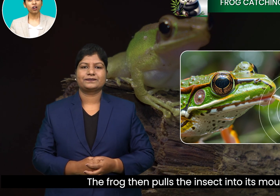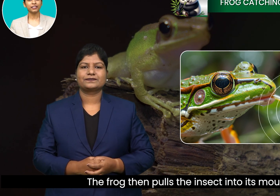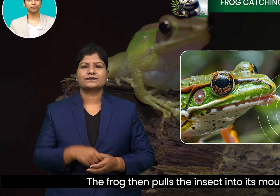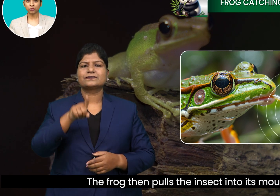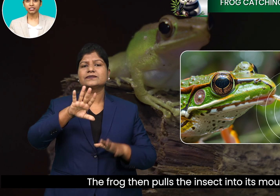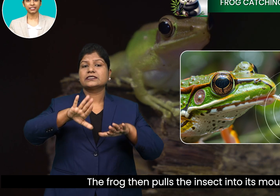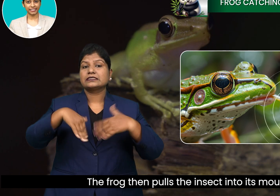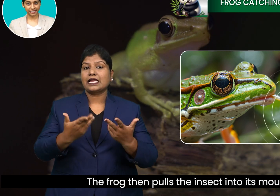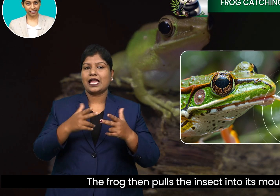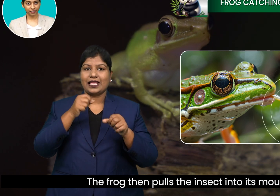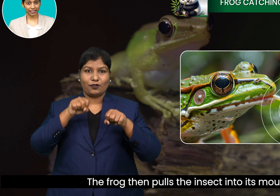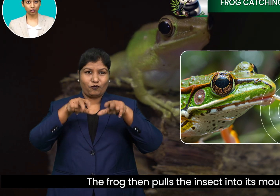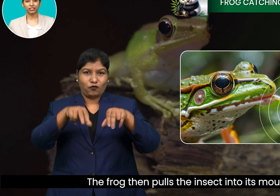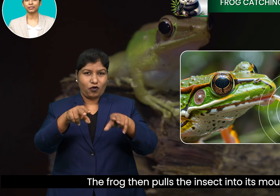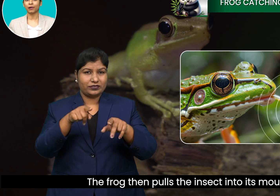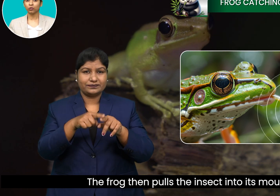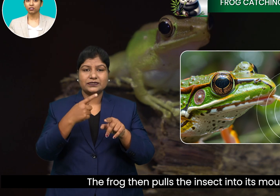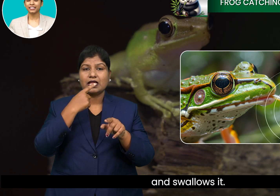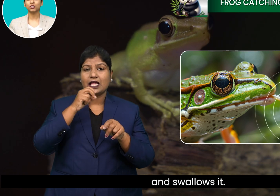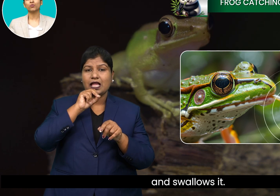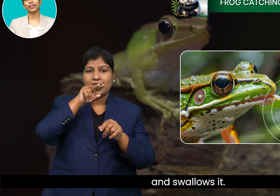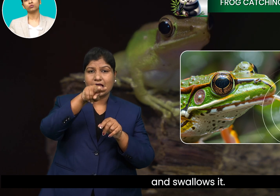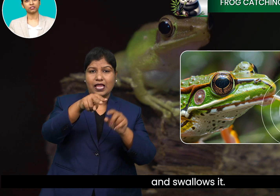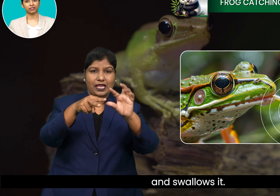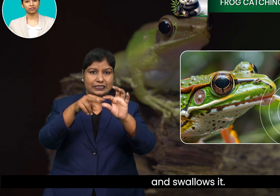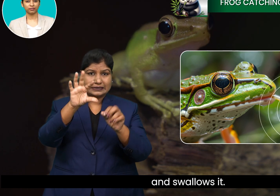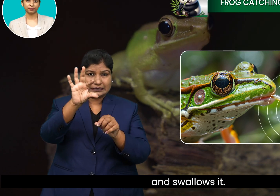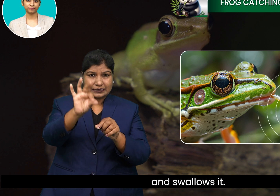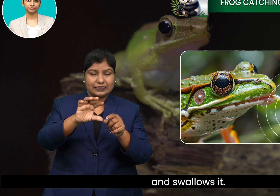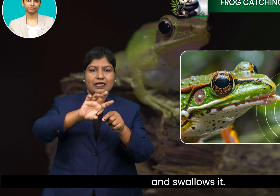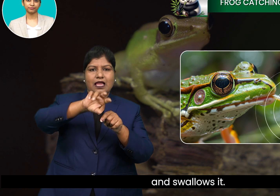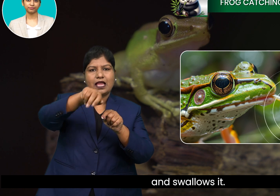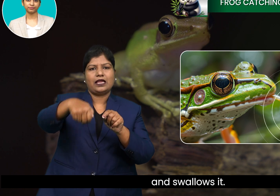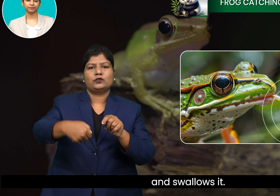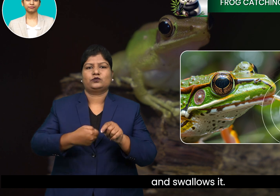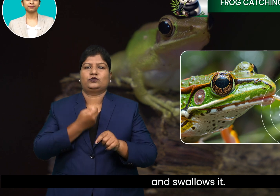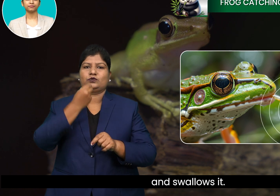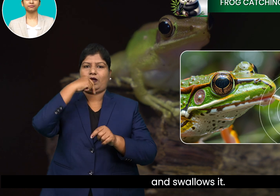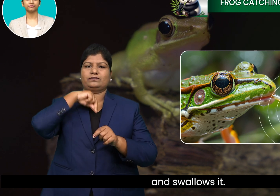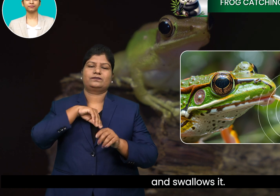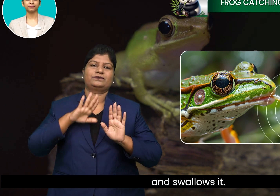The frog then pulls the insect into its mouth and swallows it.